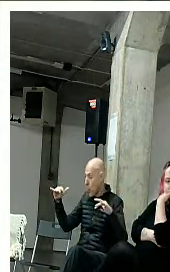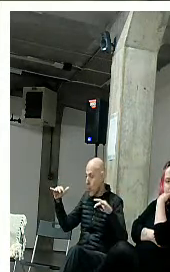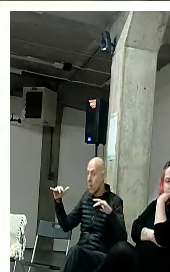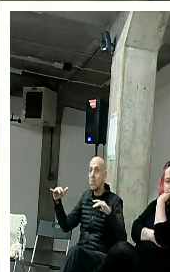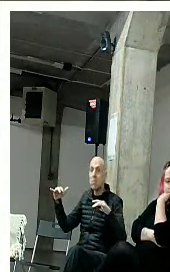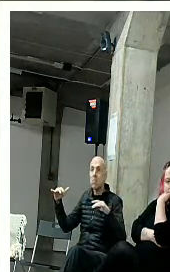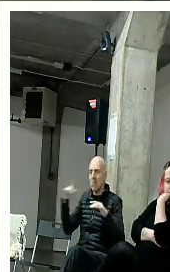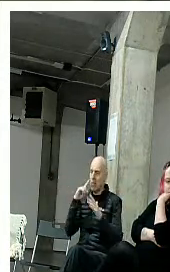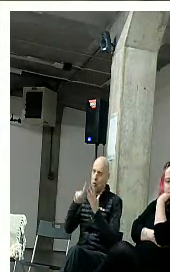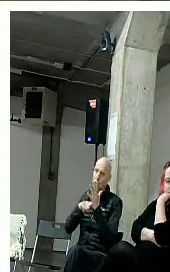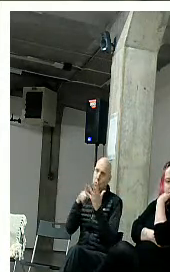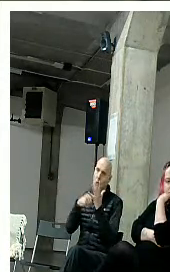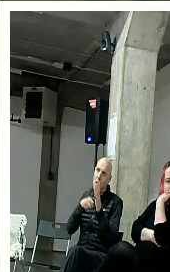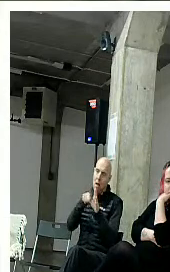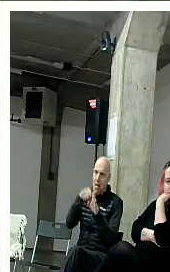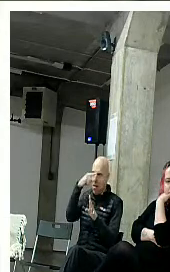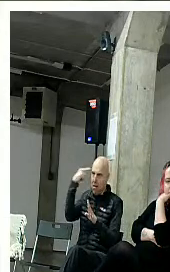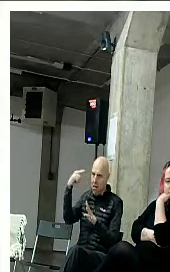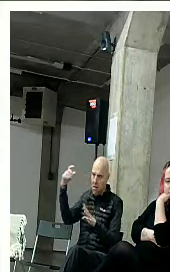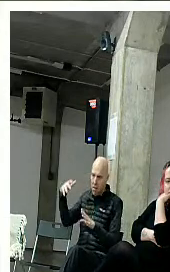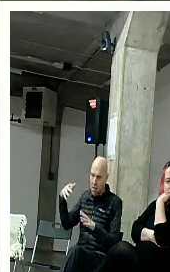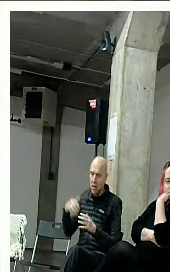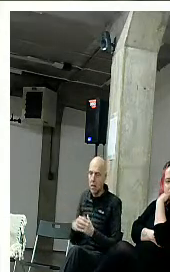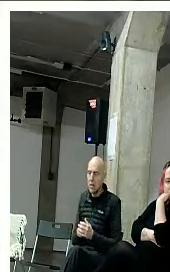end of July,